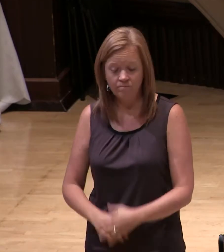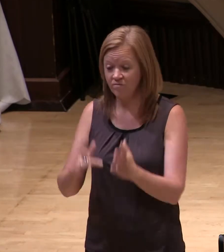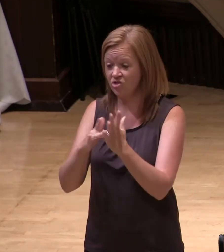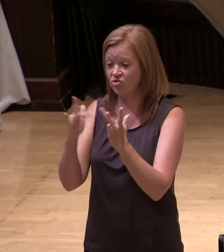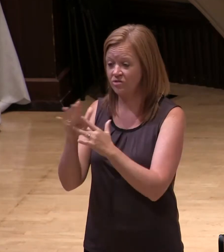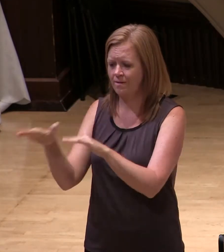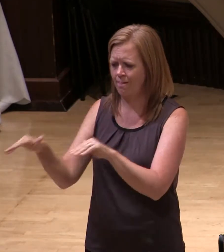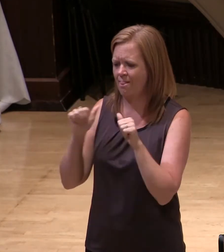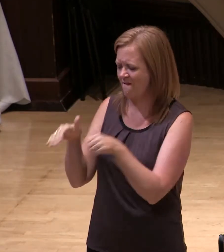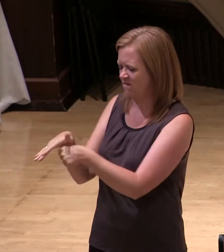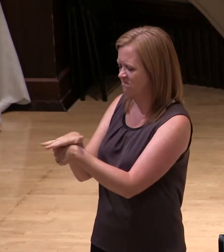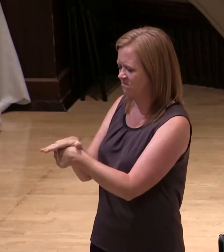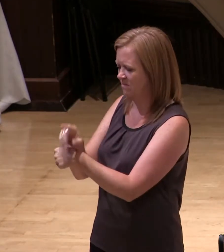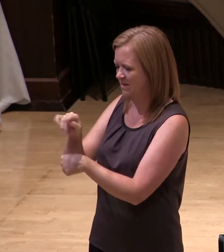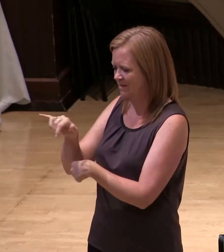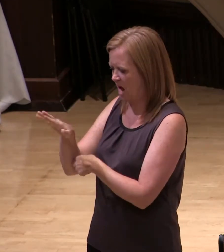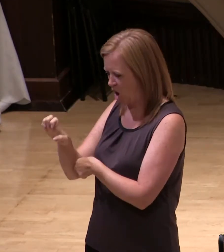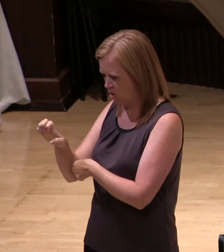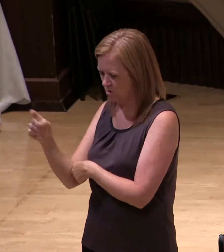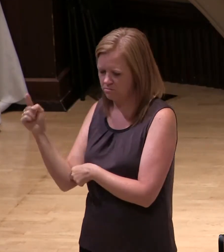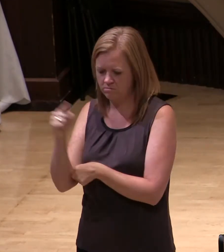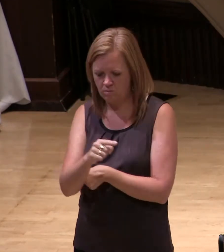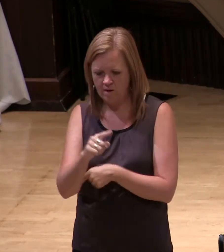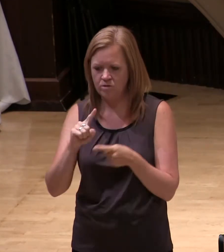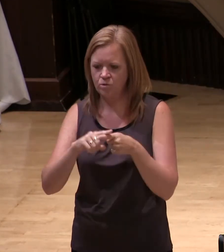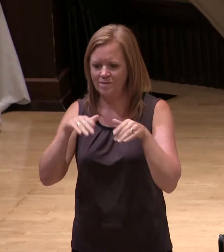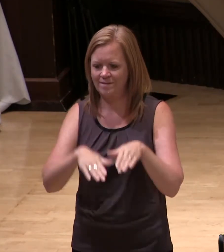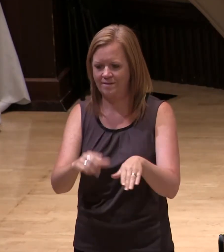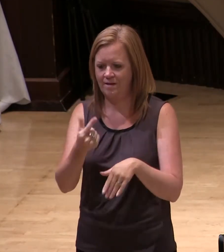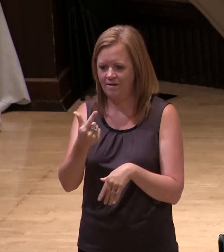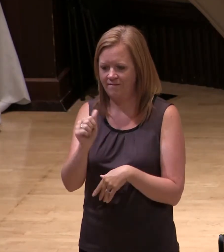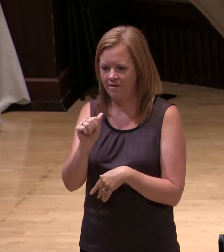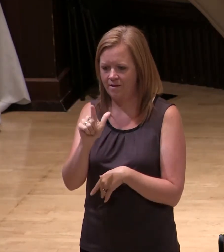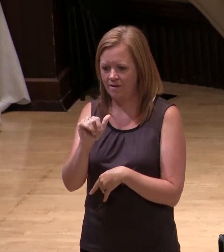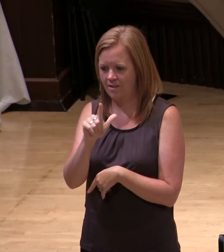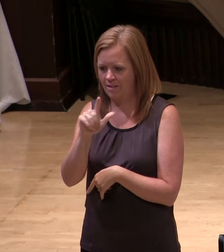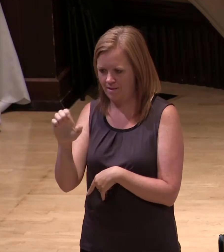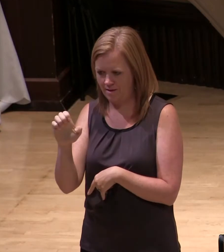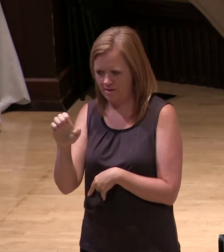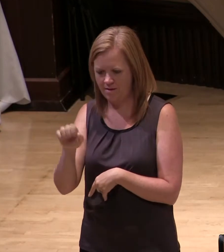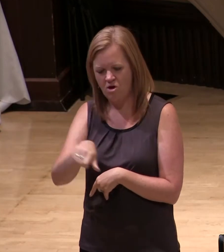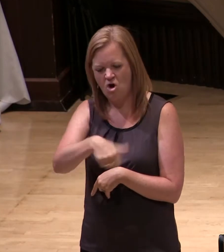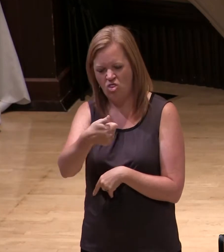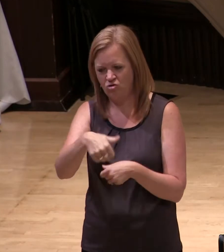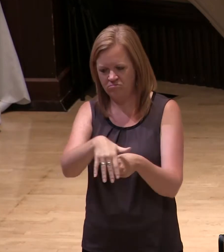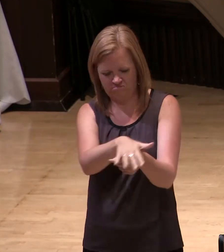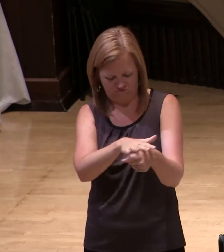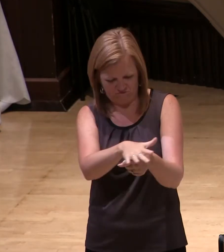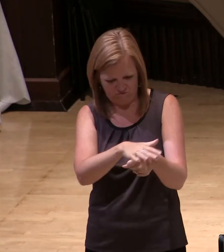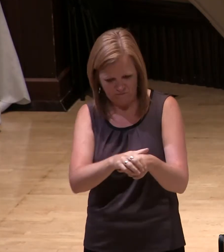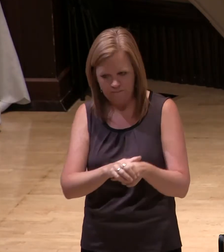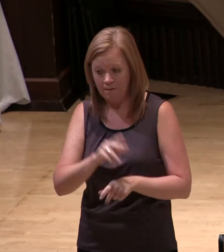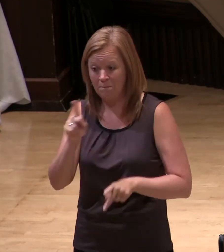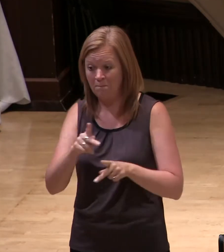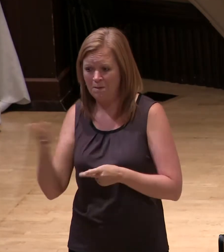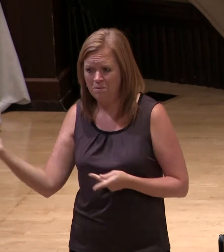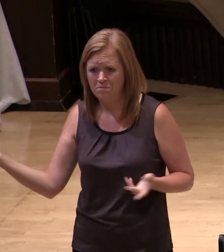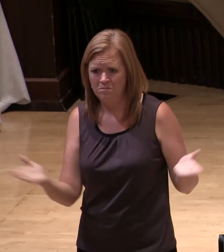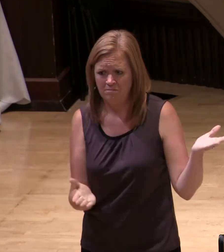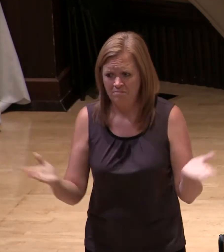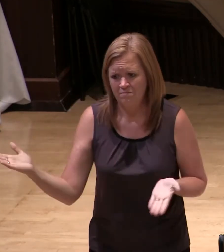Jesus left the district of Tyre and went down to the Sea of Galilee, into the district of the 10 cities. People brought to